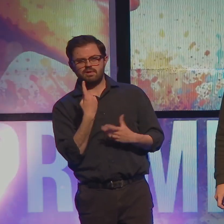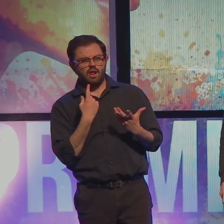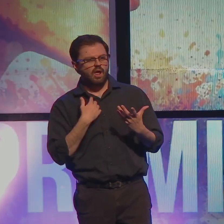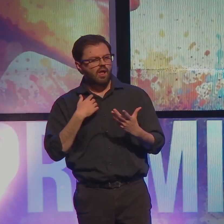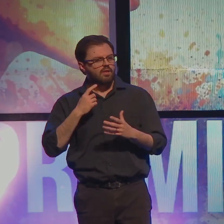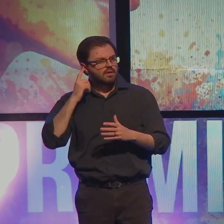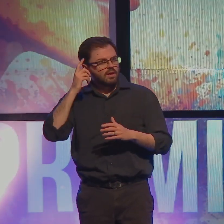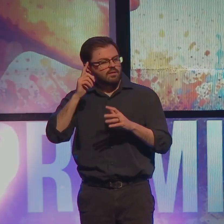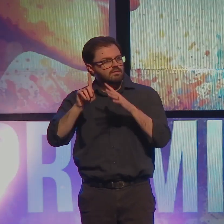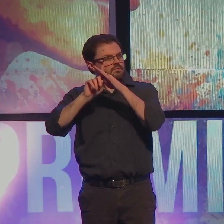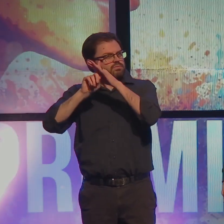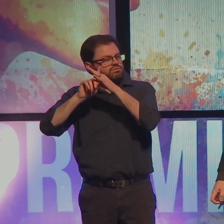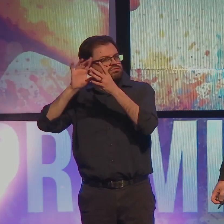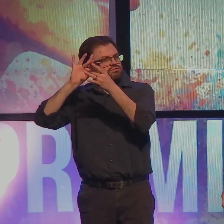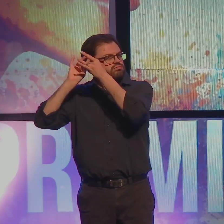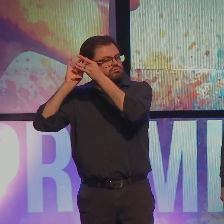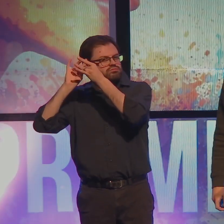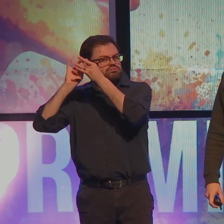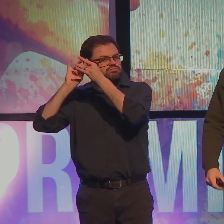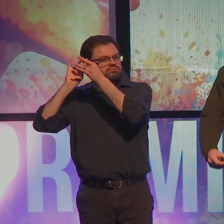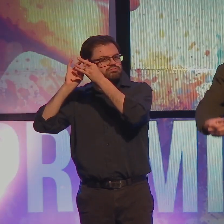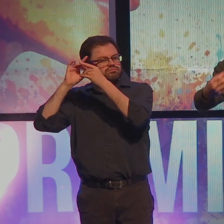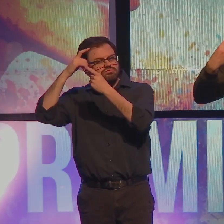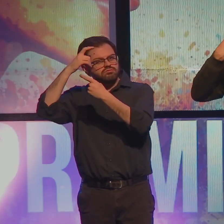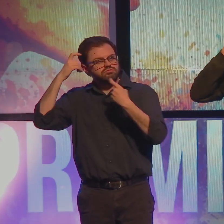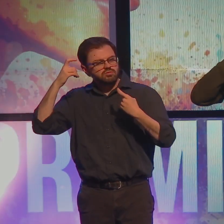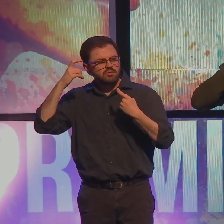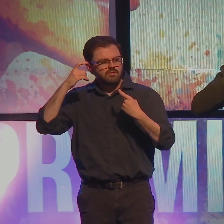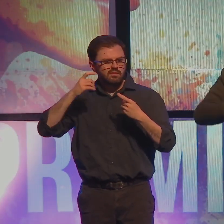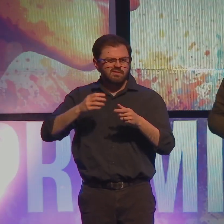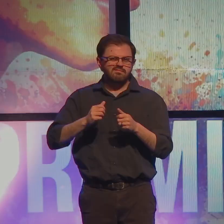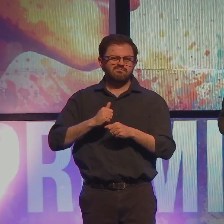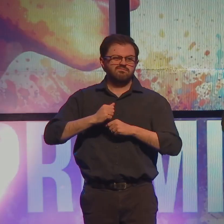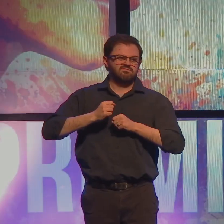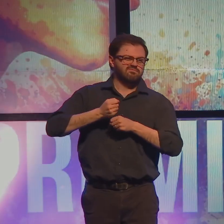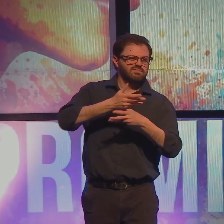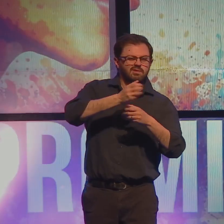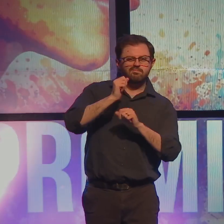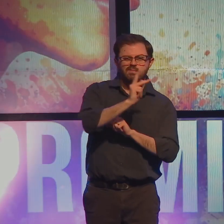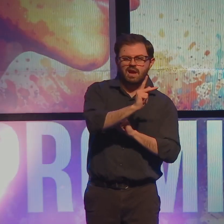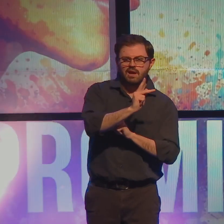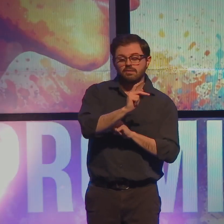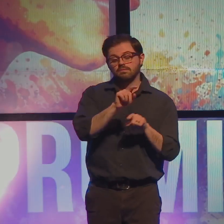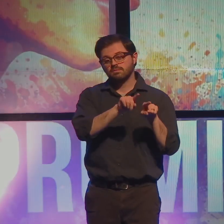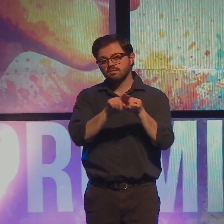the surface, we start wounding others. We often wound ourselves.